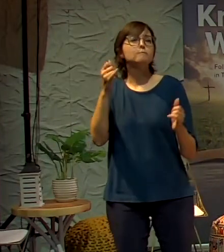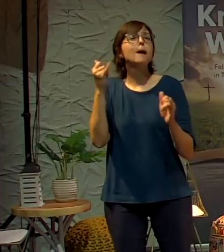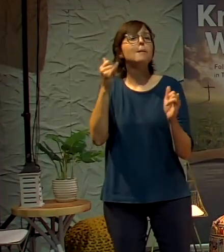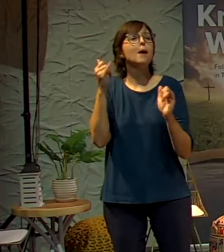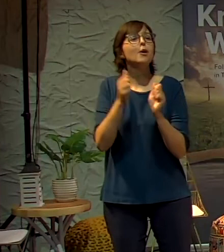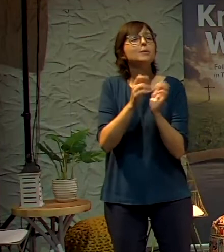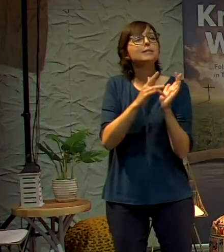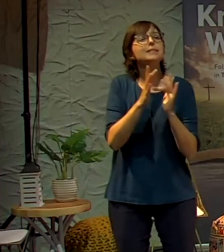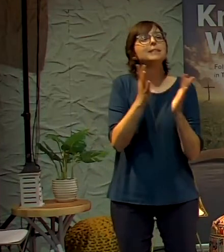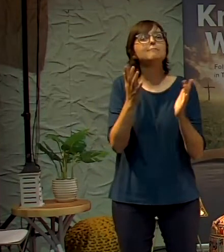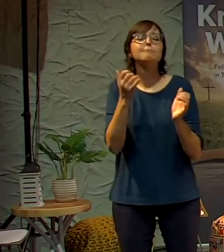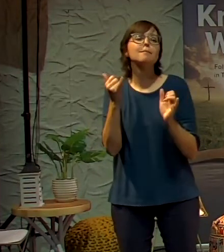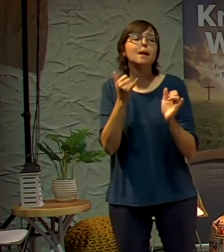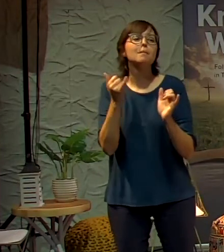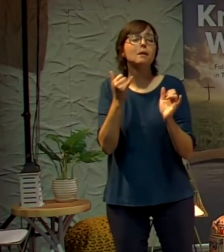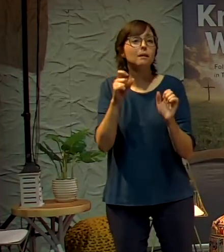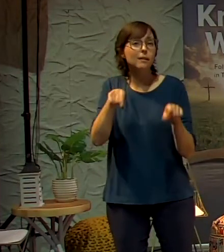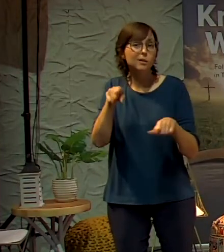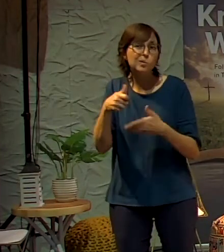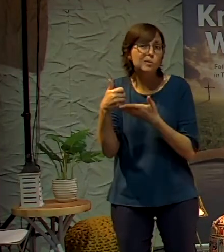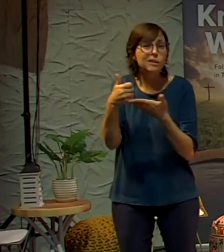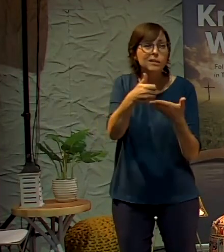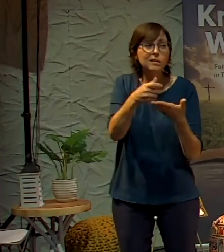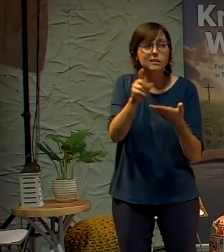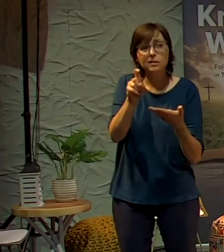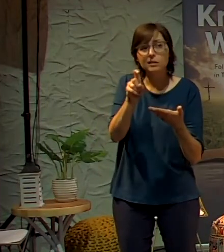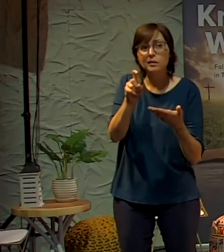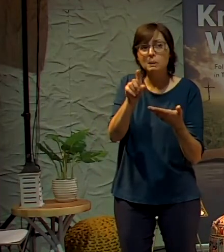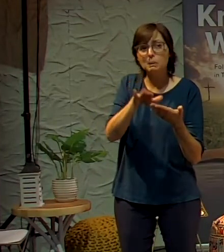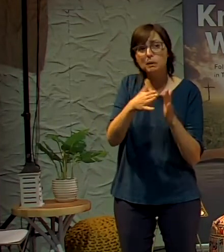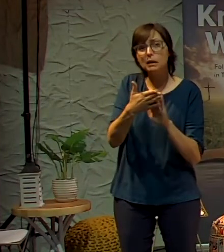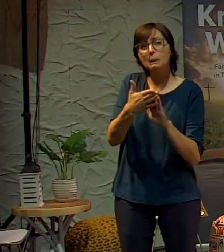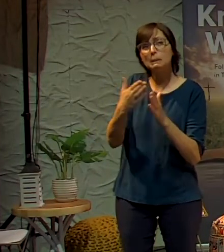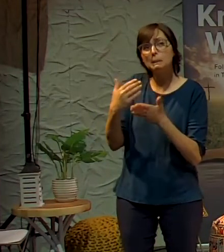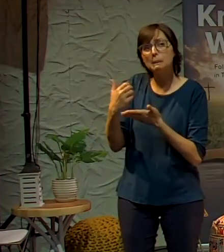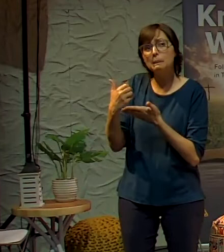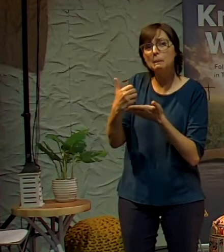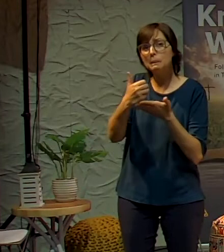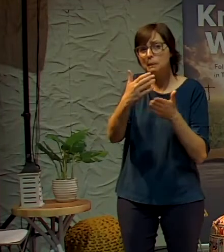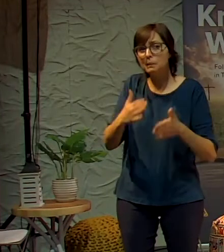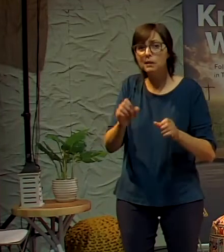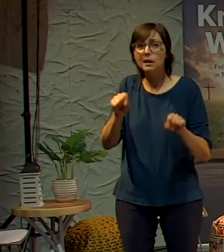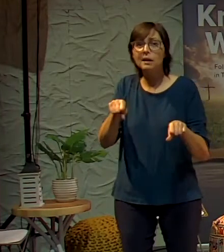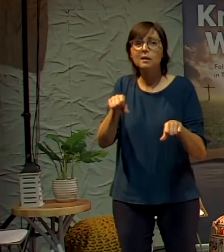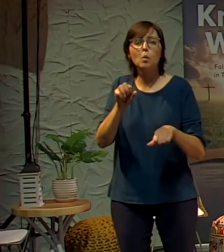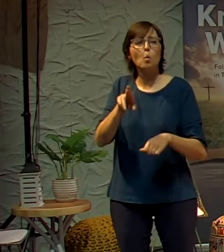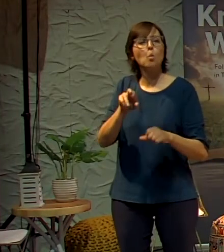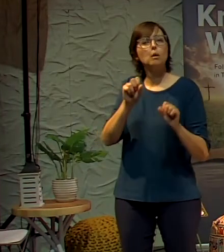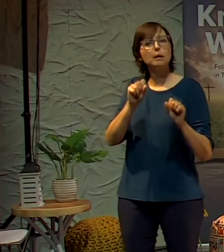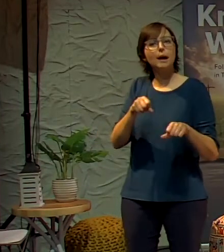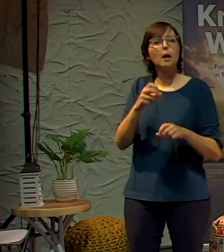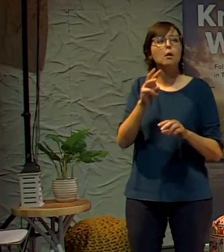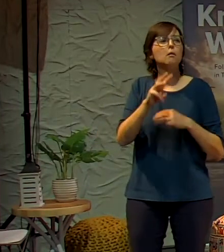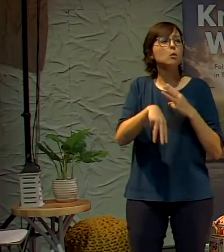Jesus, can you help but be the harvest hand? Can you resist looking at the